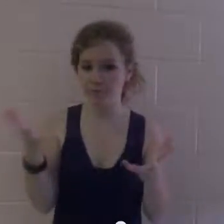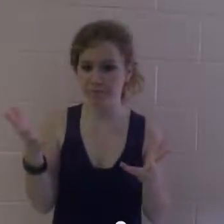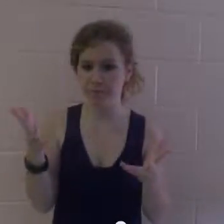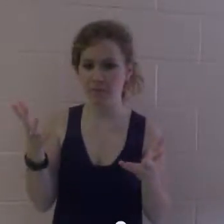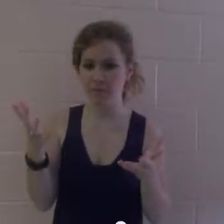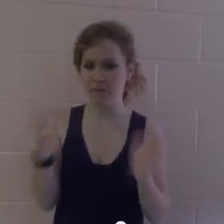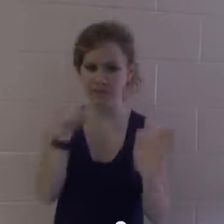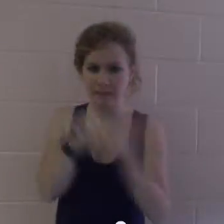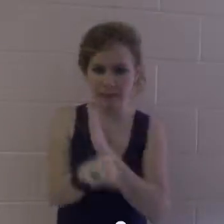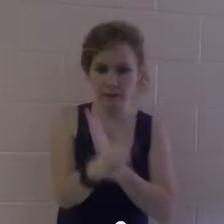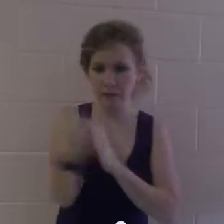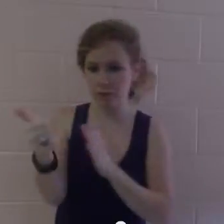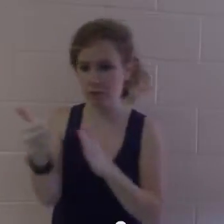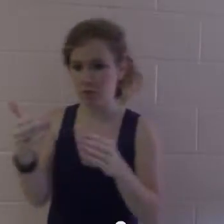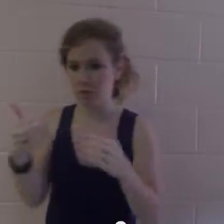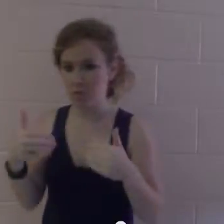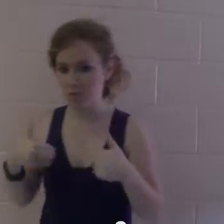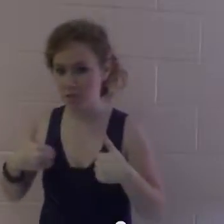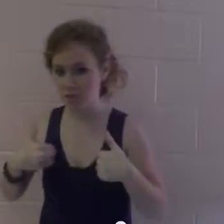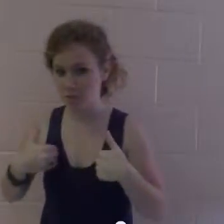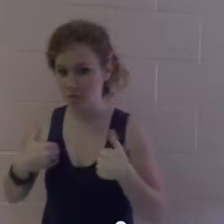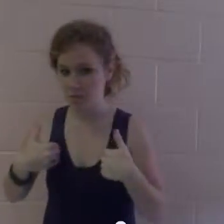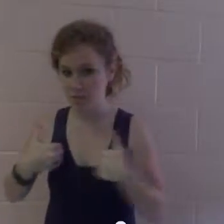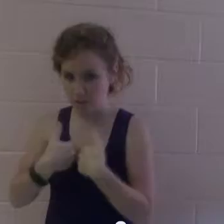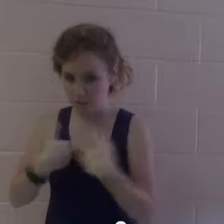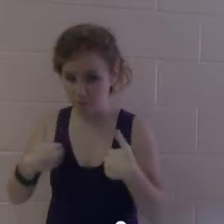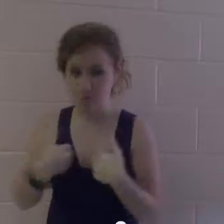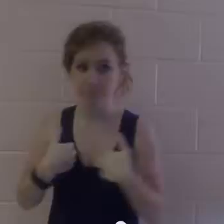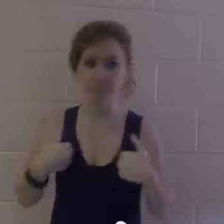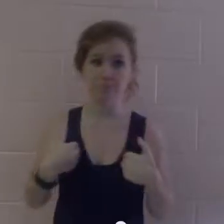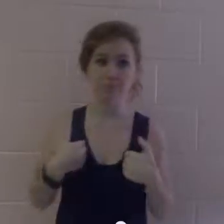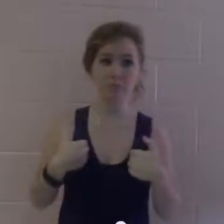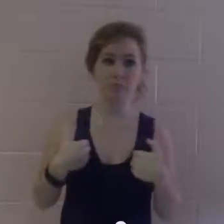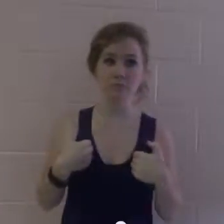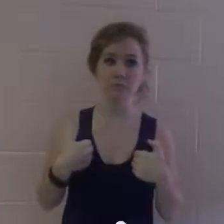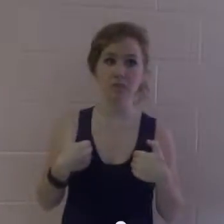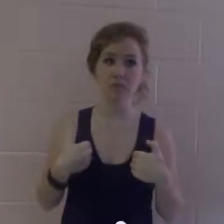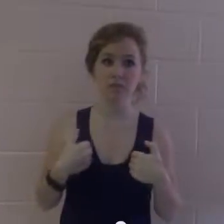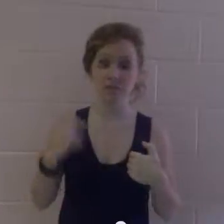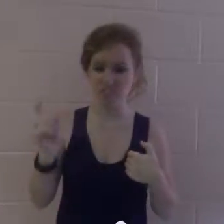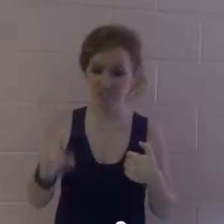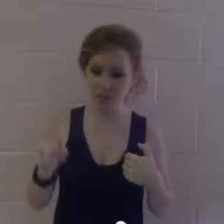and be taught by their mother before another animal kills them.